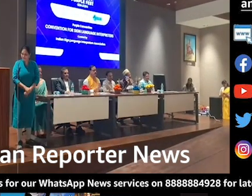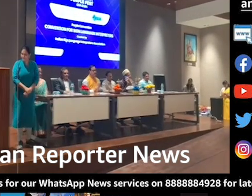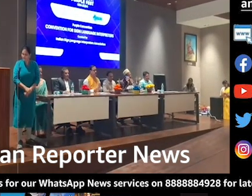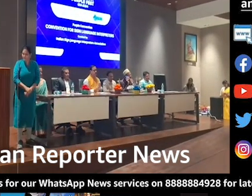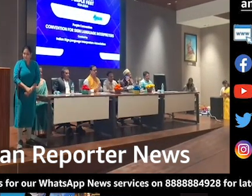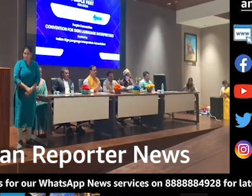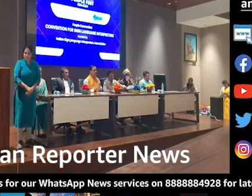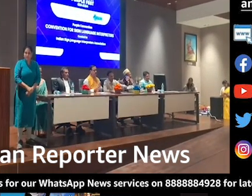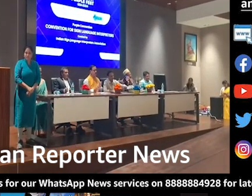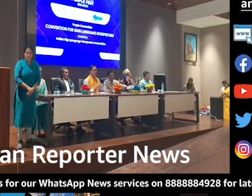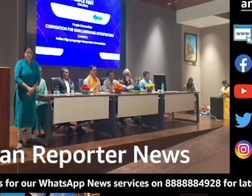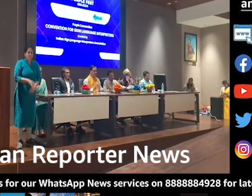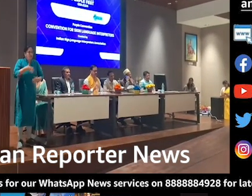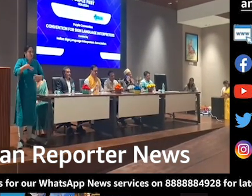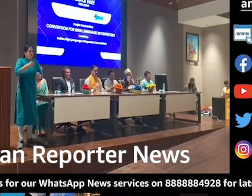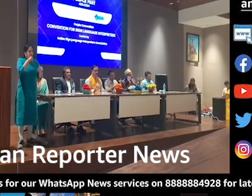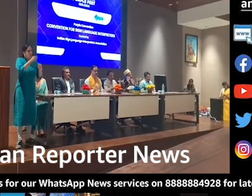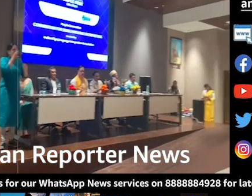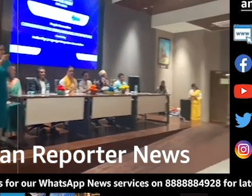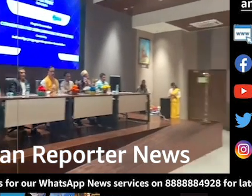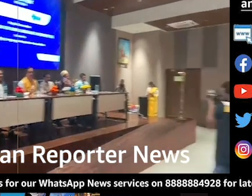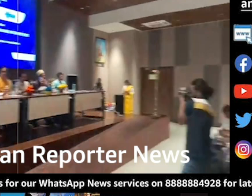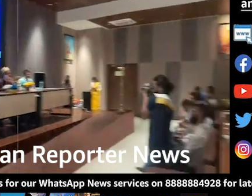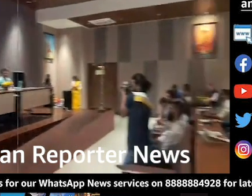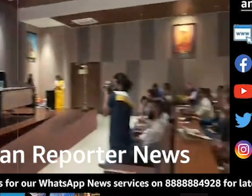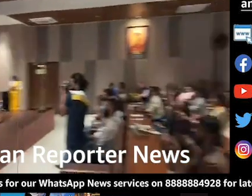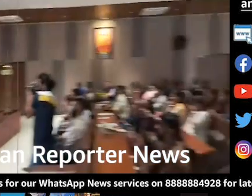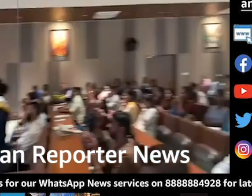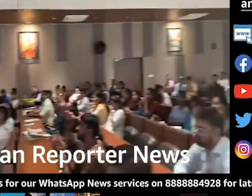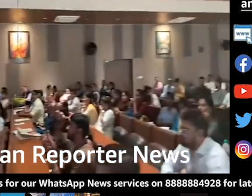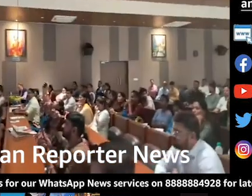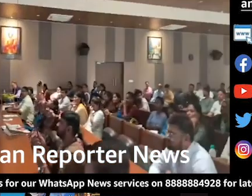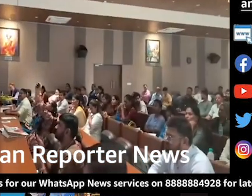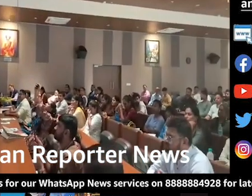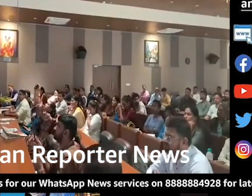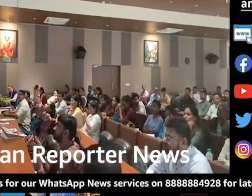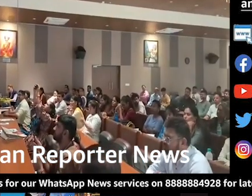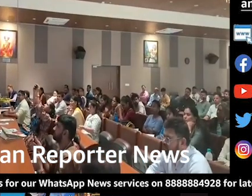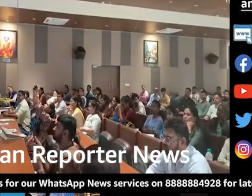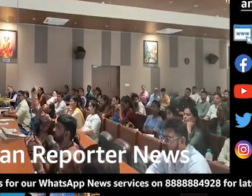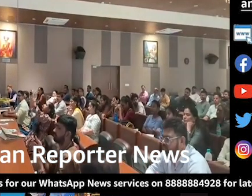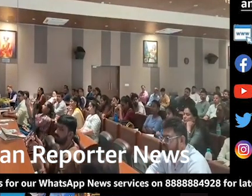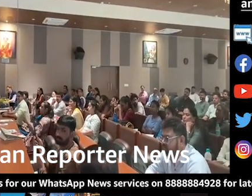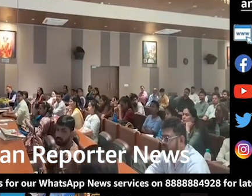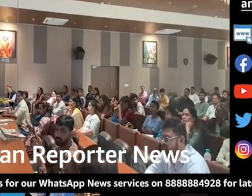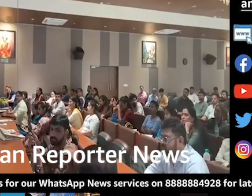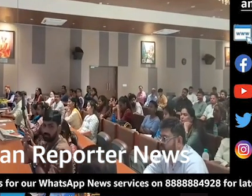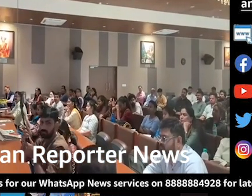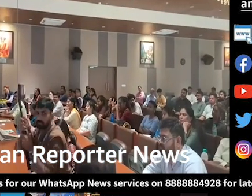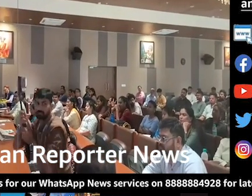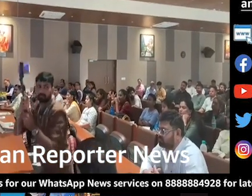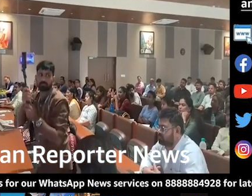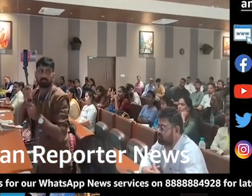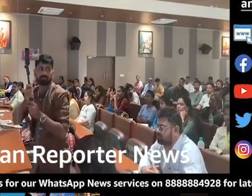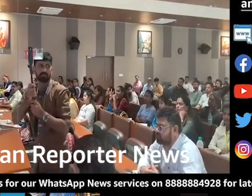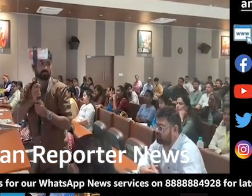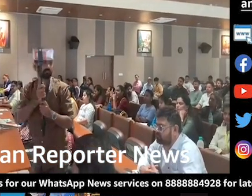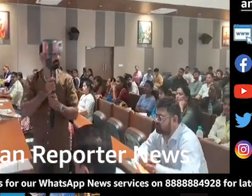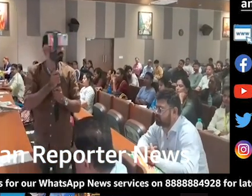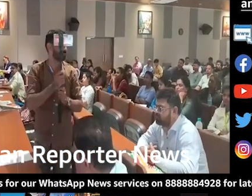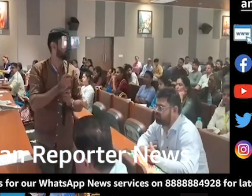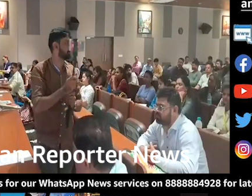having given us the confidence and acceptance in Goa state to go